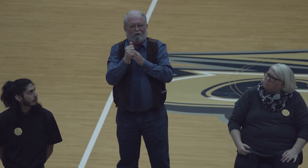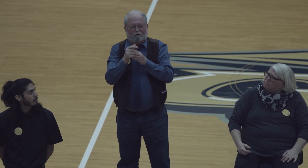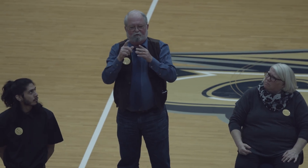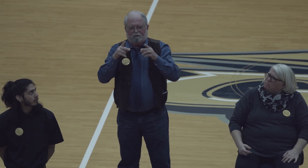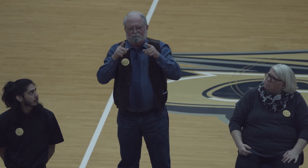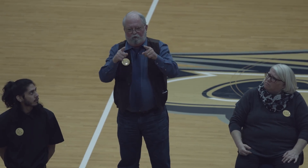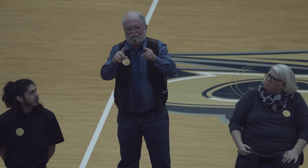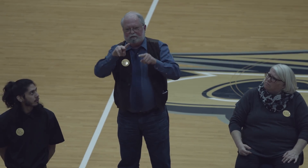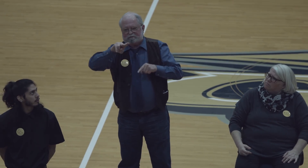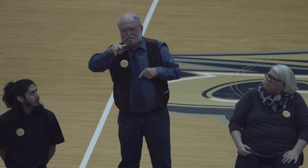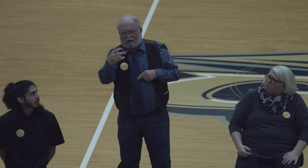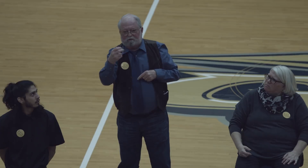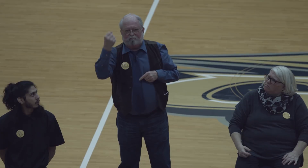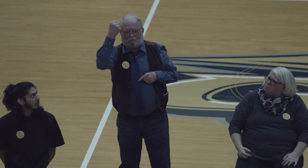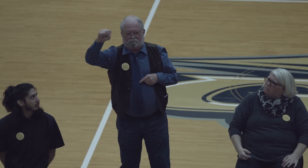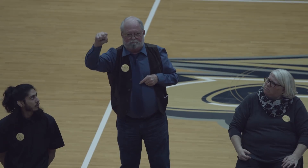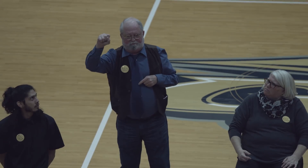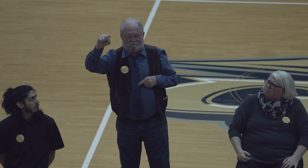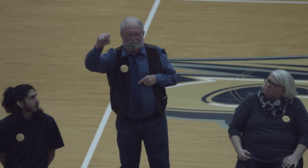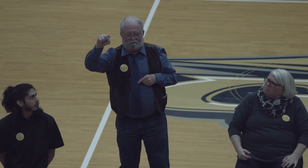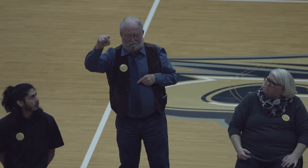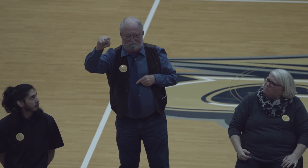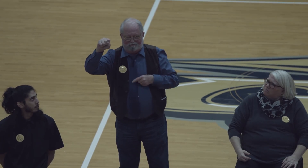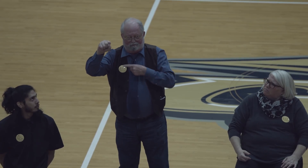became one of the leaders during the second protest.